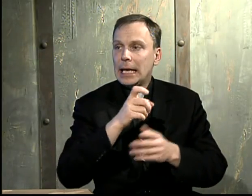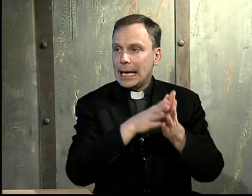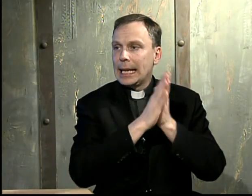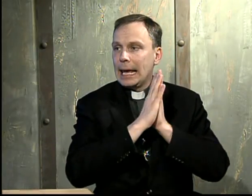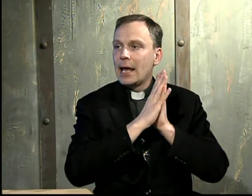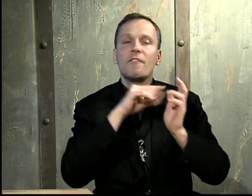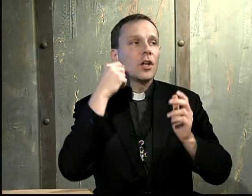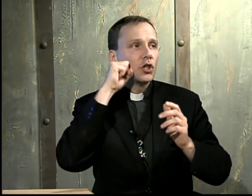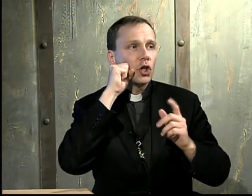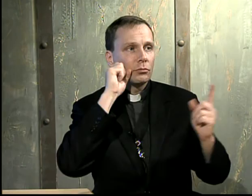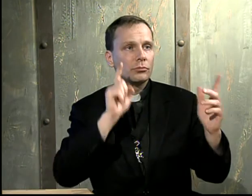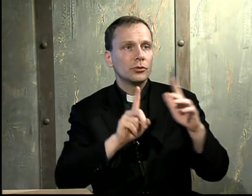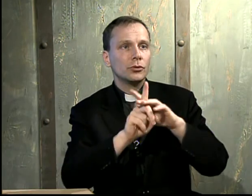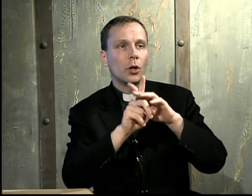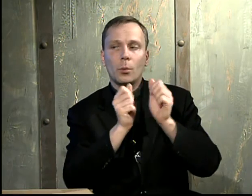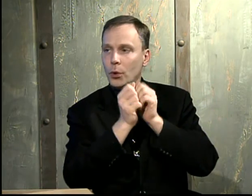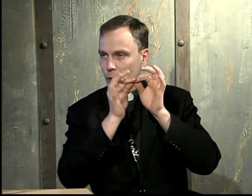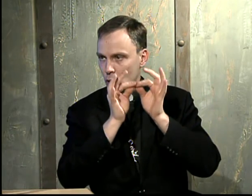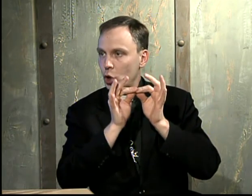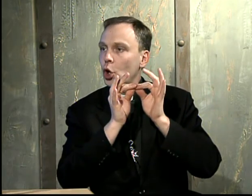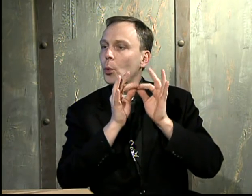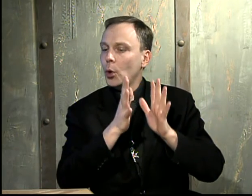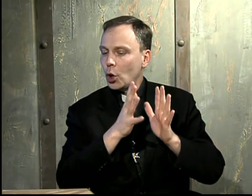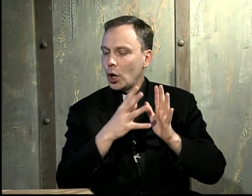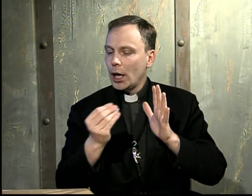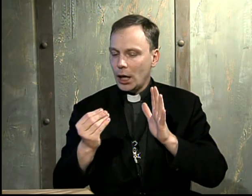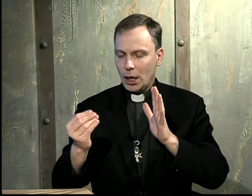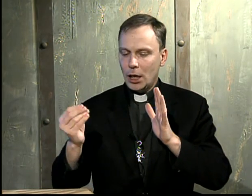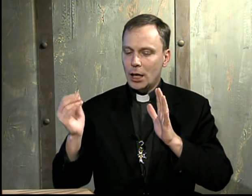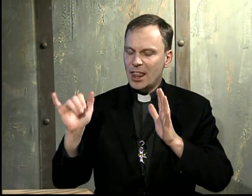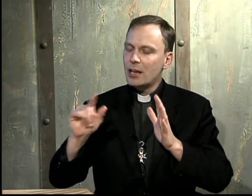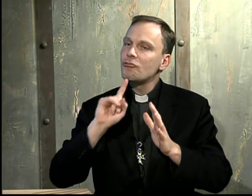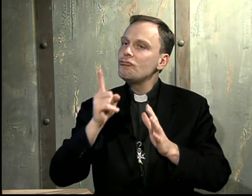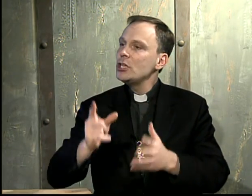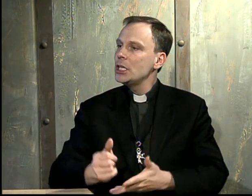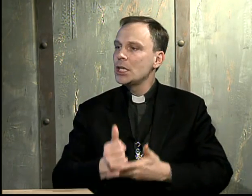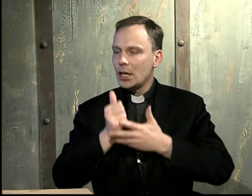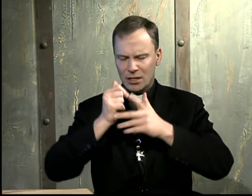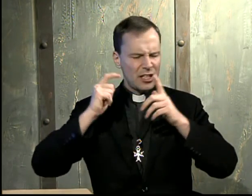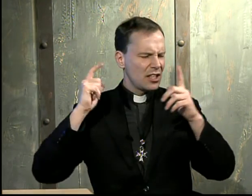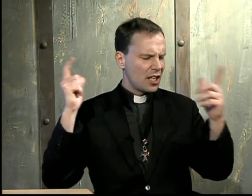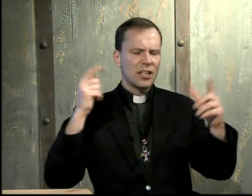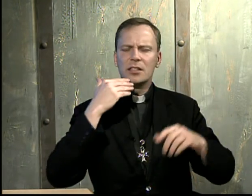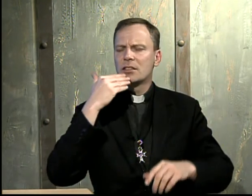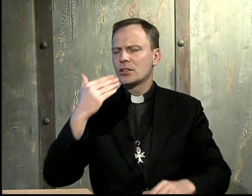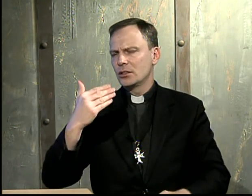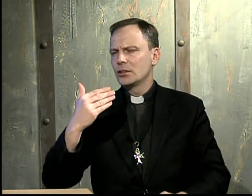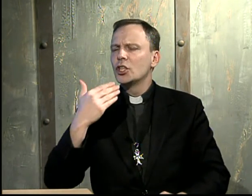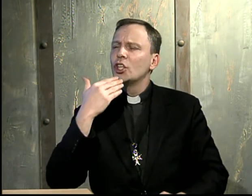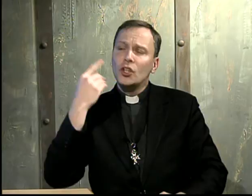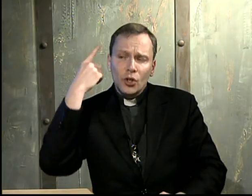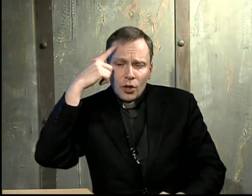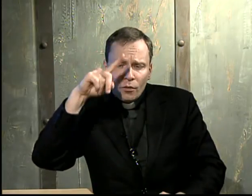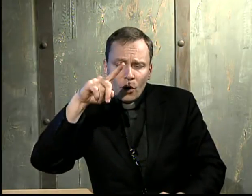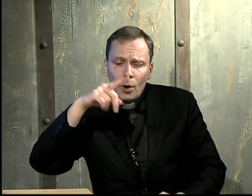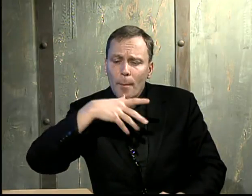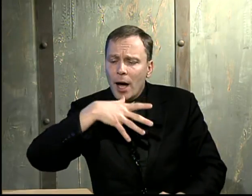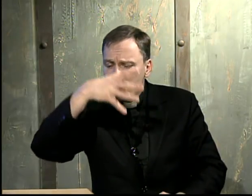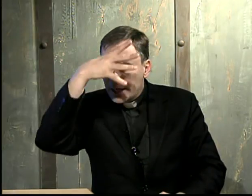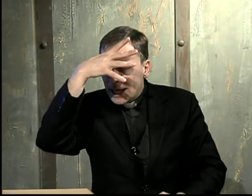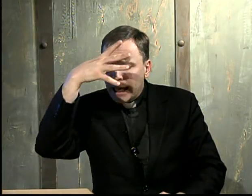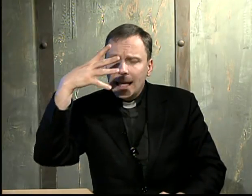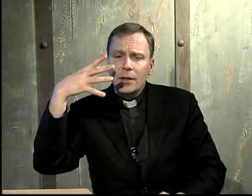and a pastor trying to help them might ask Father Sean to come and celebrate Mass or interpret. And it's really a